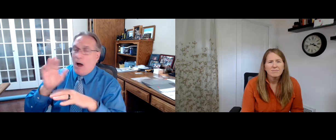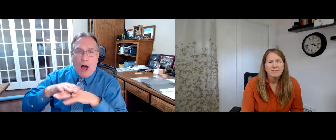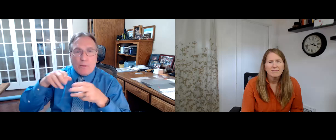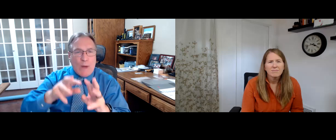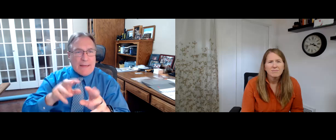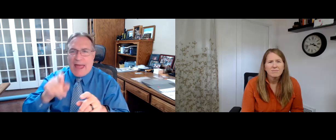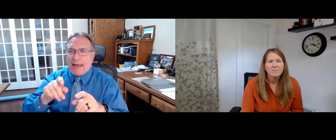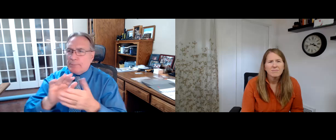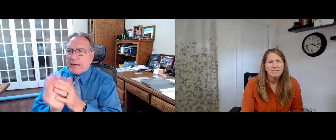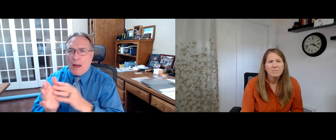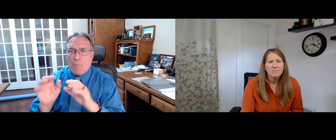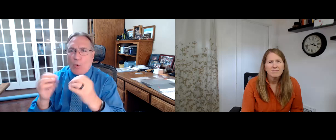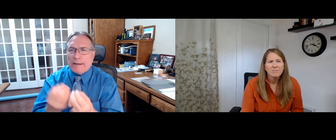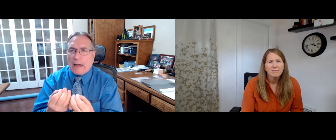on the way, they had to become organized,